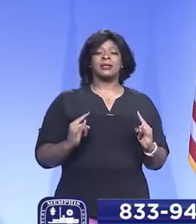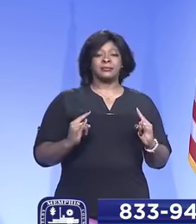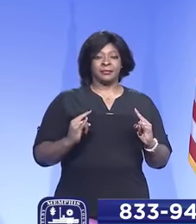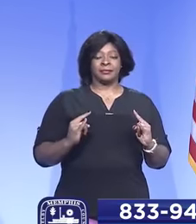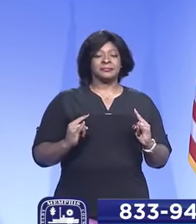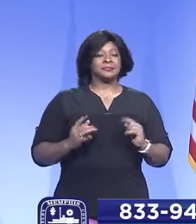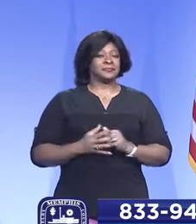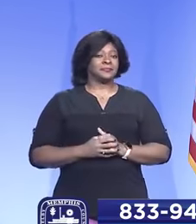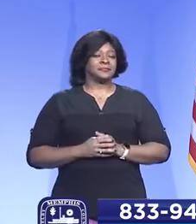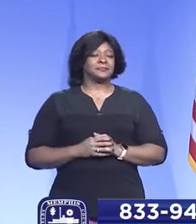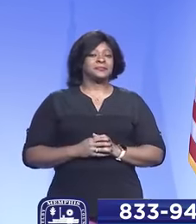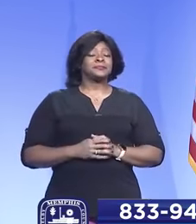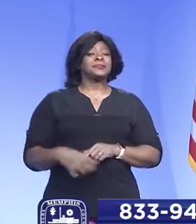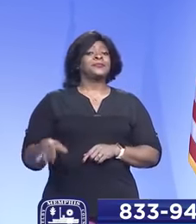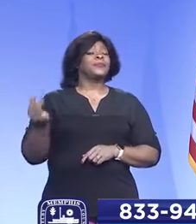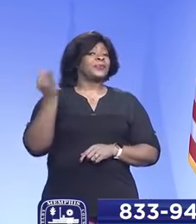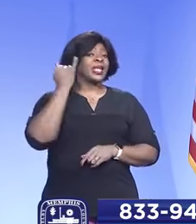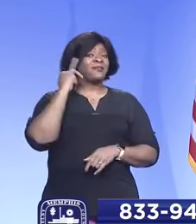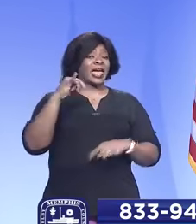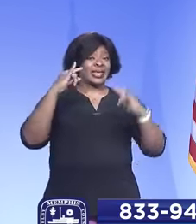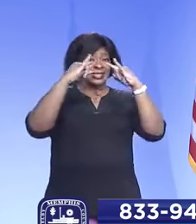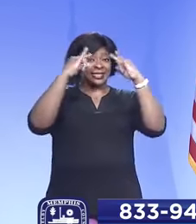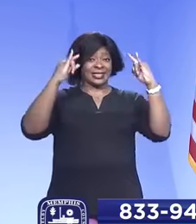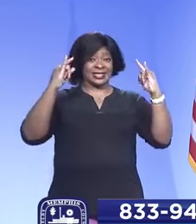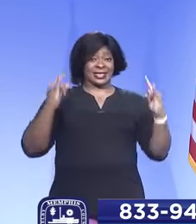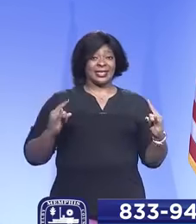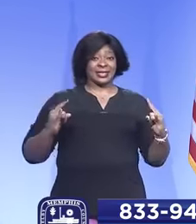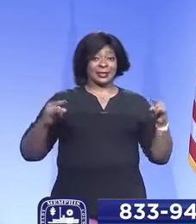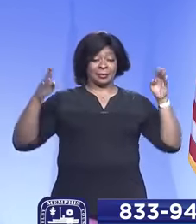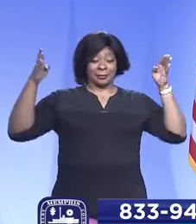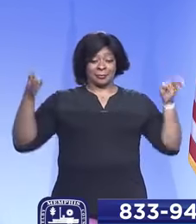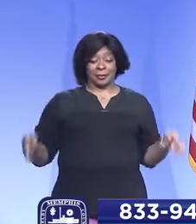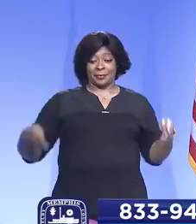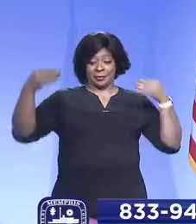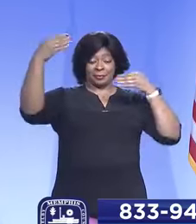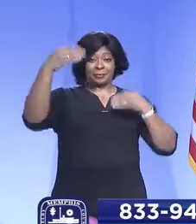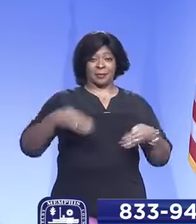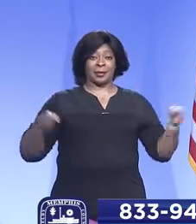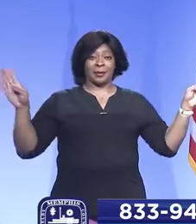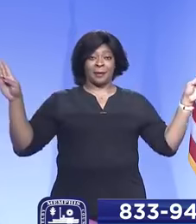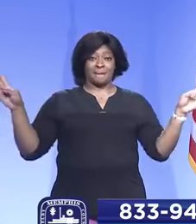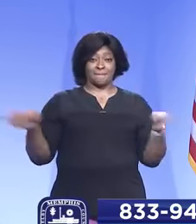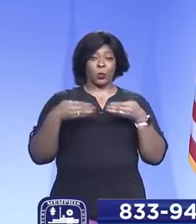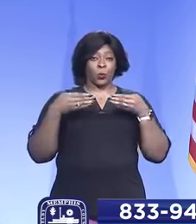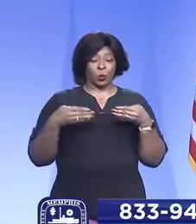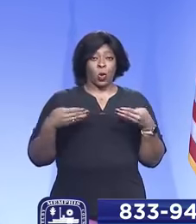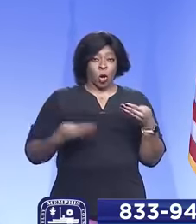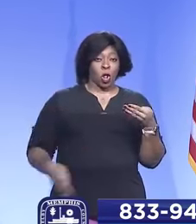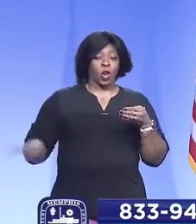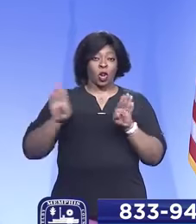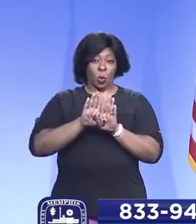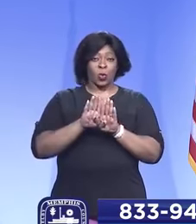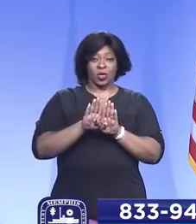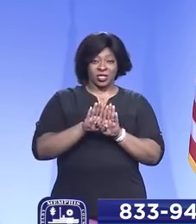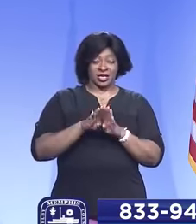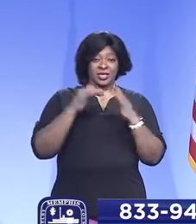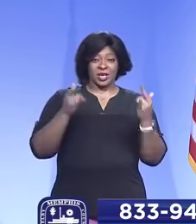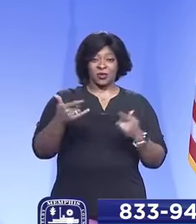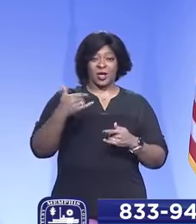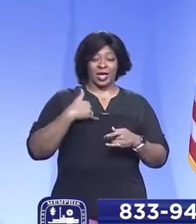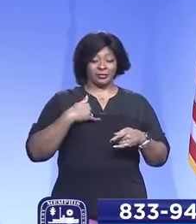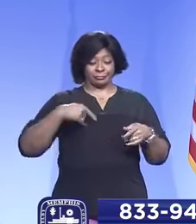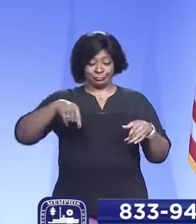this. If the tent is closed, all the flaps are closed, where now you got